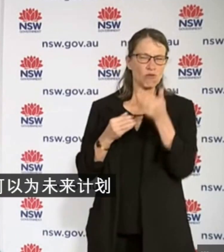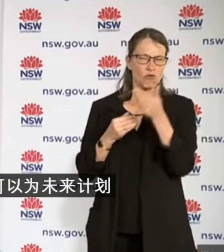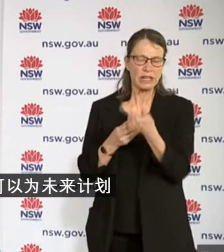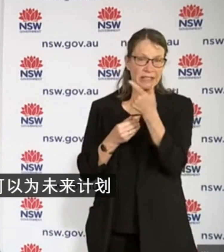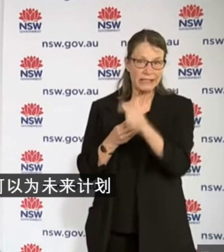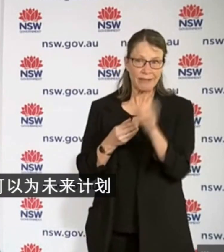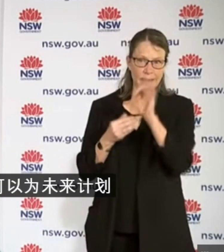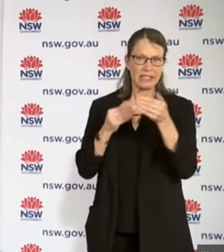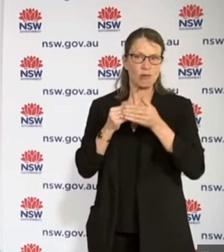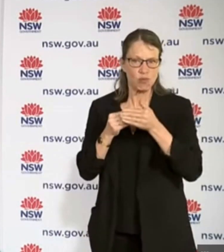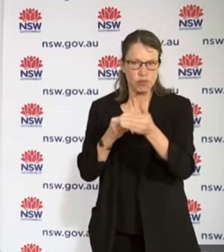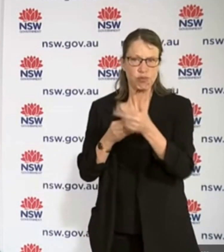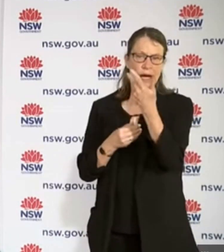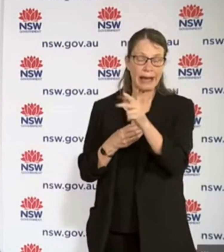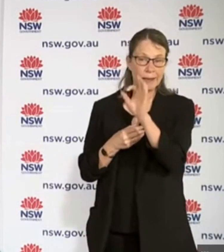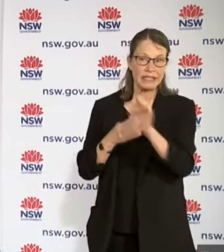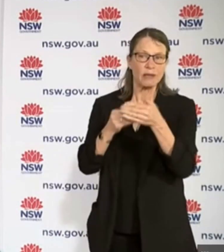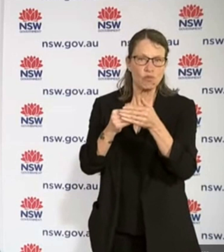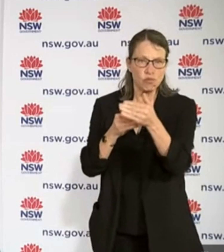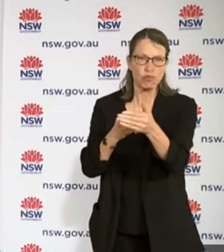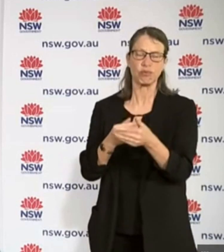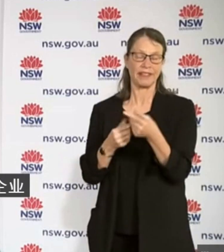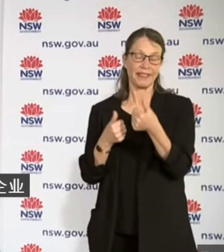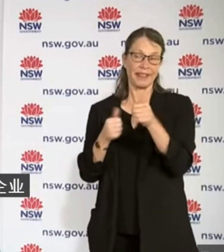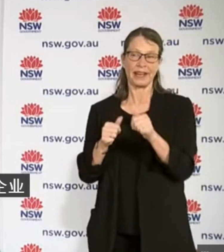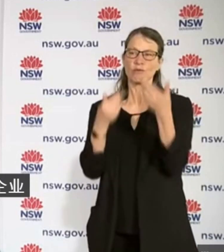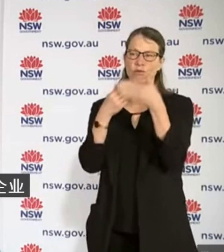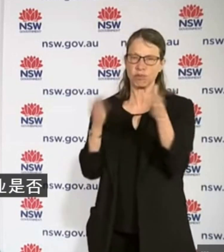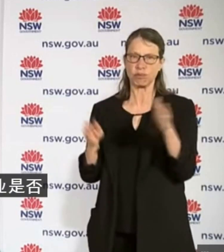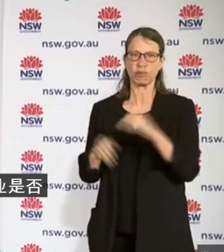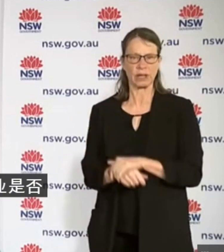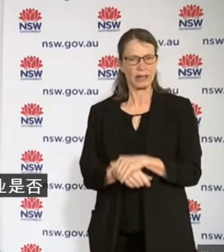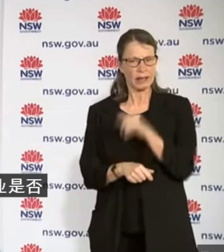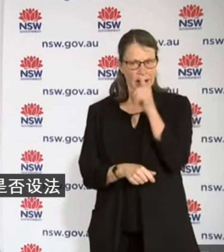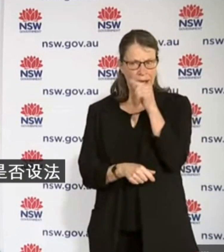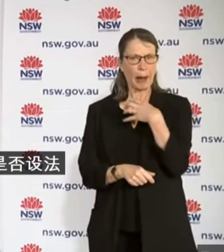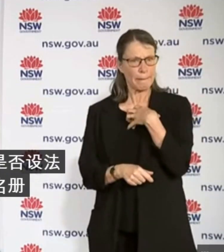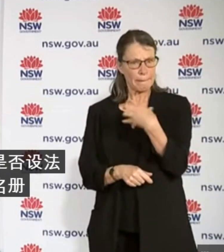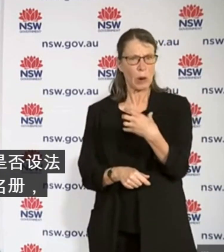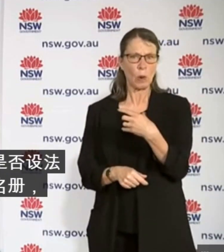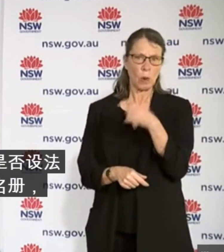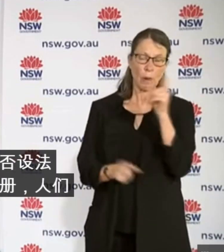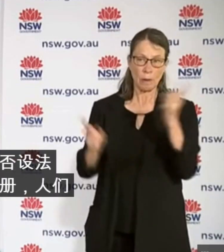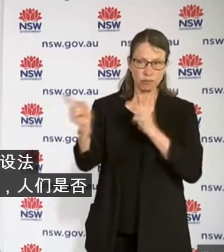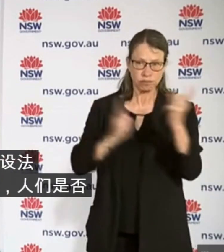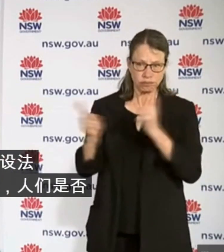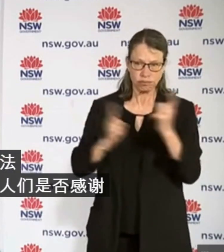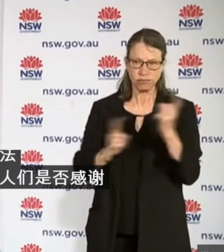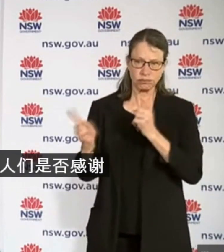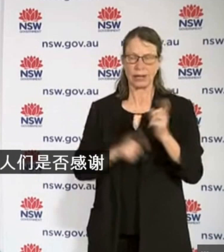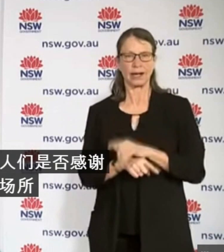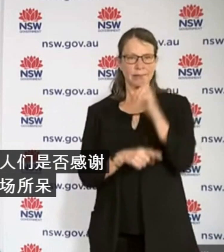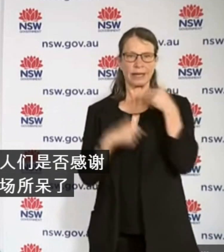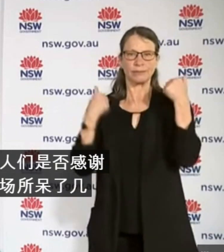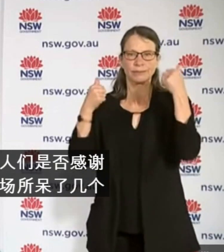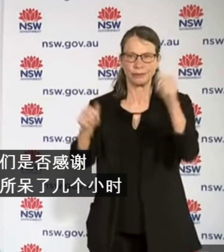more patrons, because what we noticed during the previous time we reopened was businesses managed to have rosters, and people appreciated they were